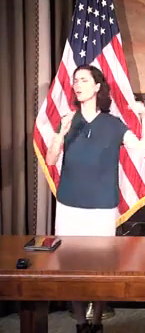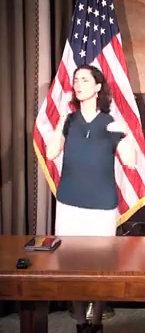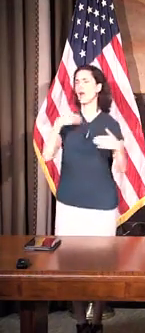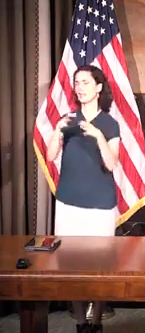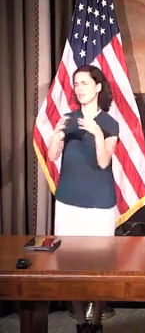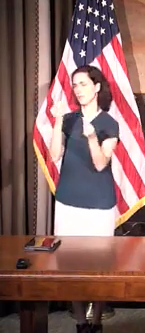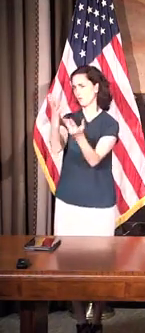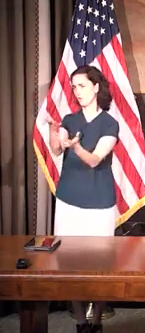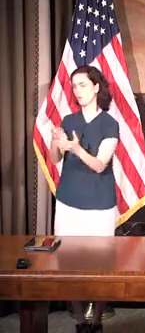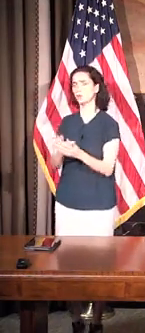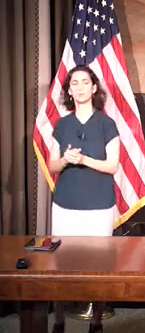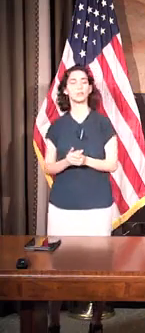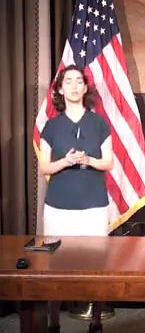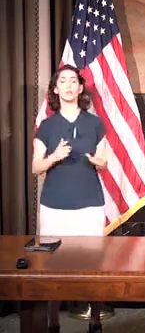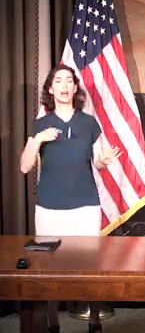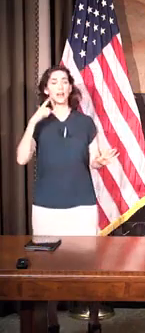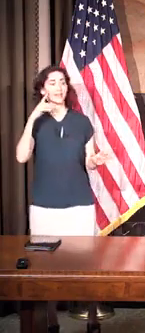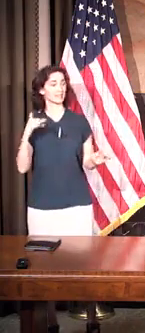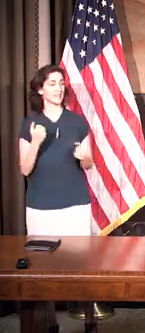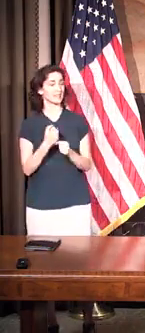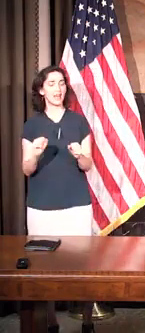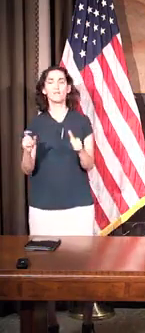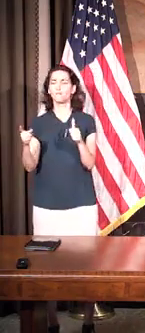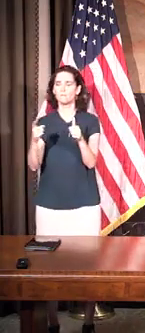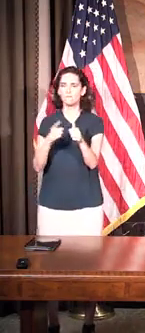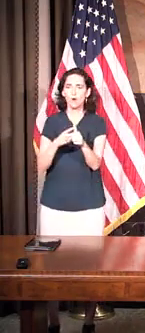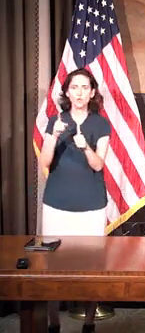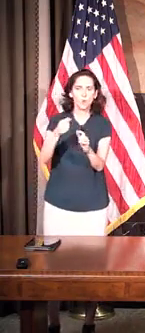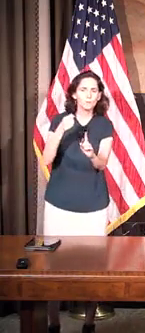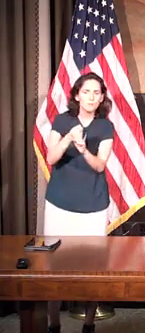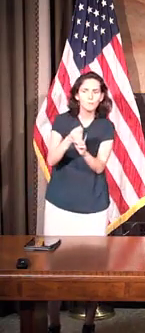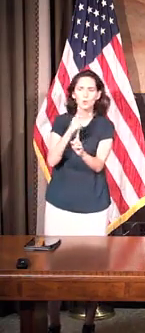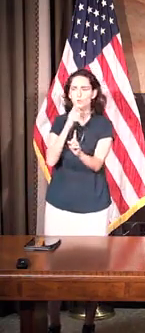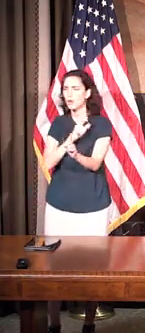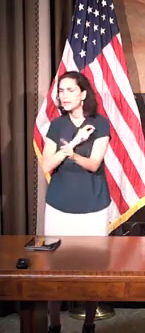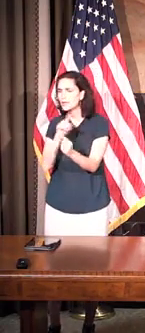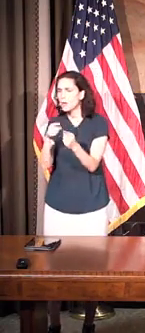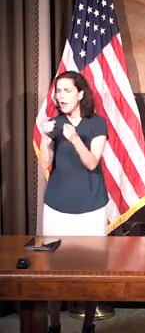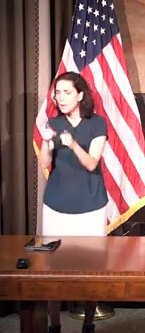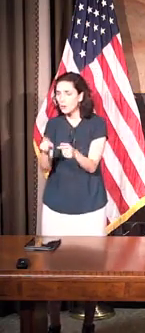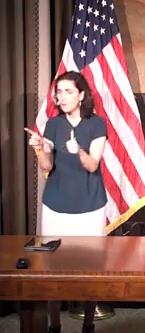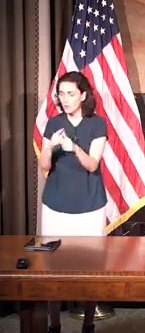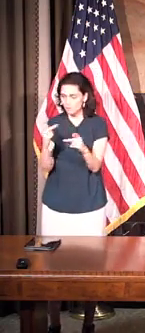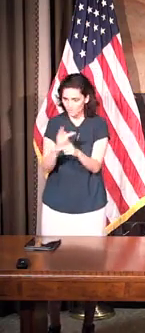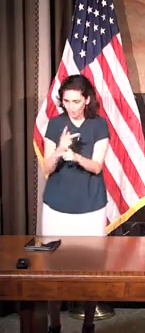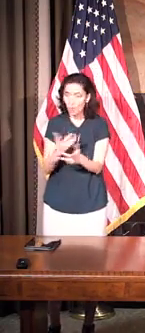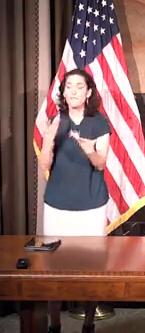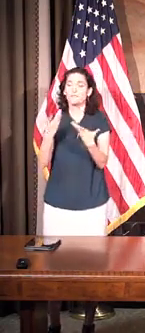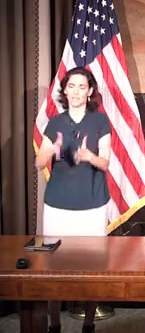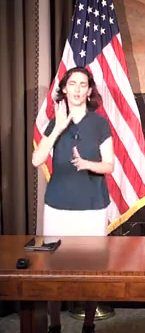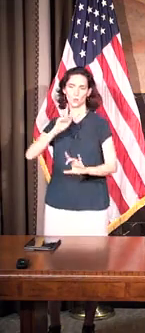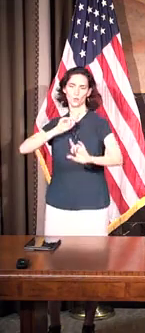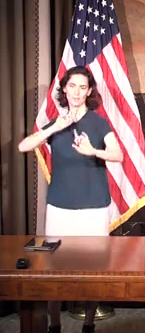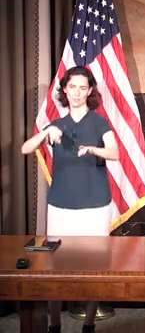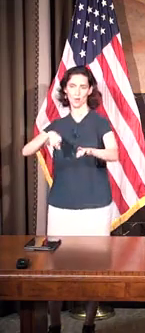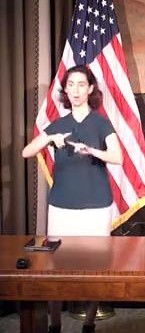think the safest thing for us to do is figure out which incident, which trooper, whether this happened, and then we will respond. But